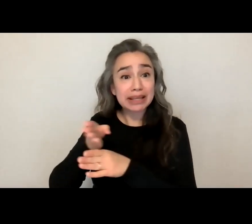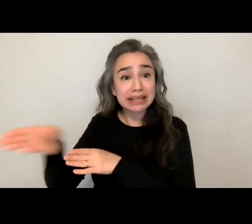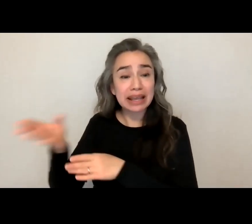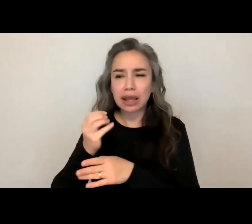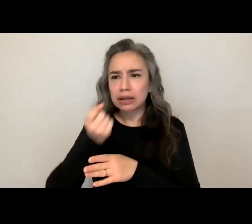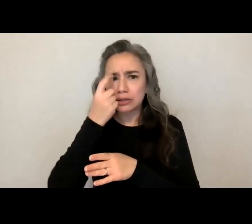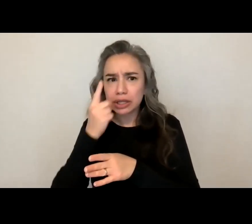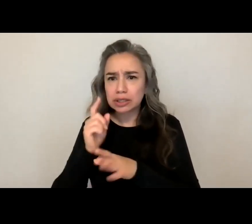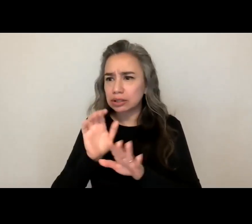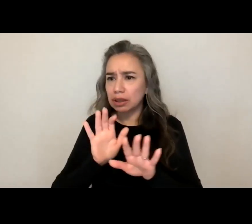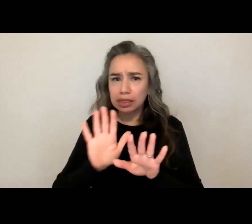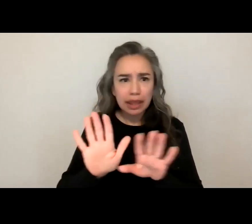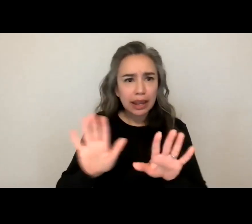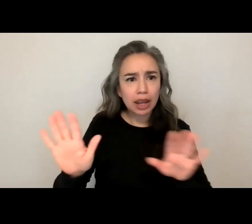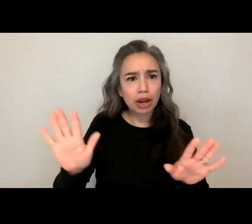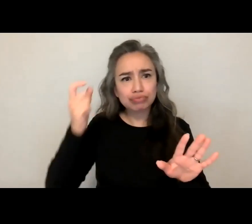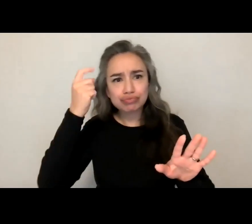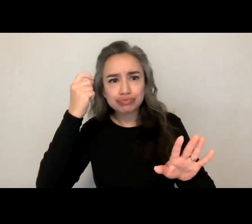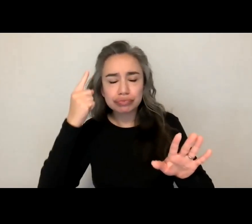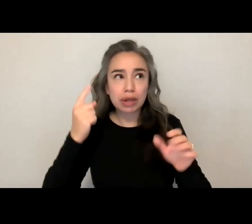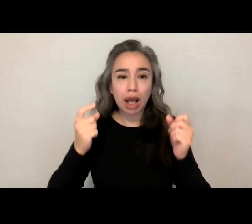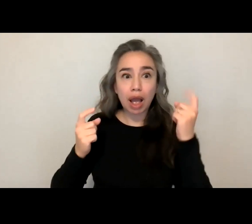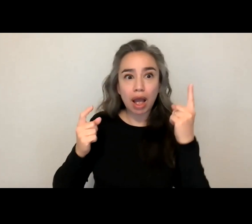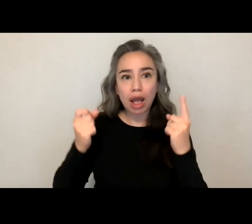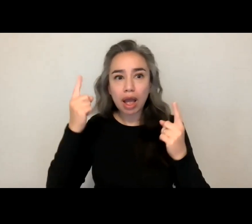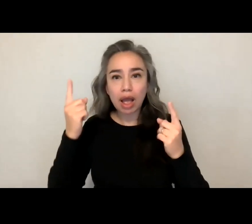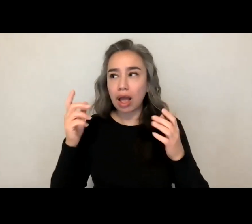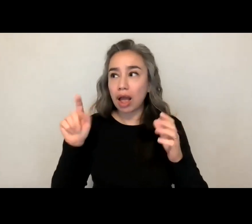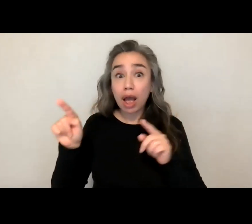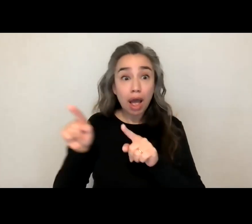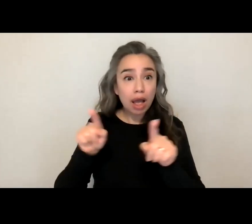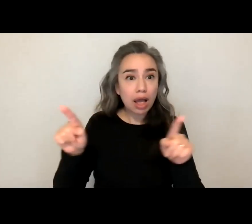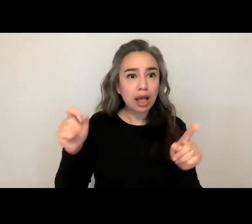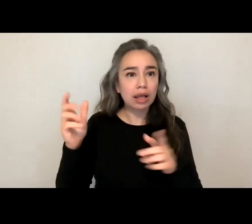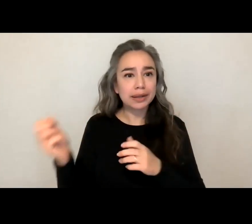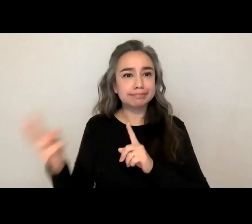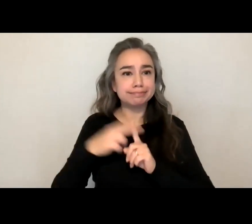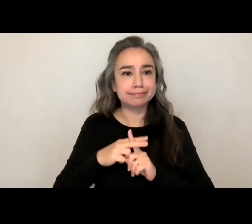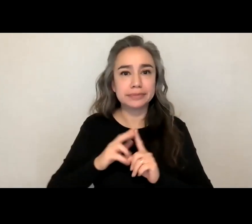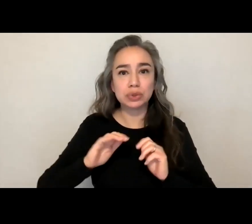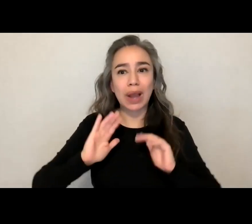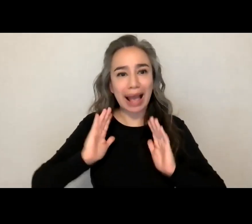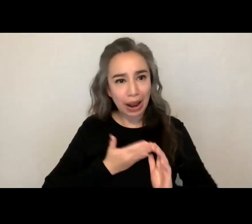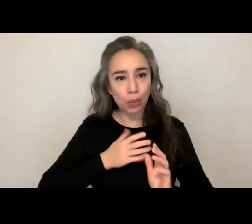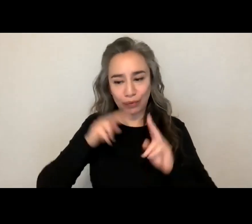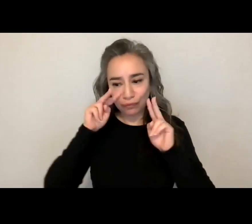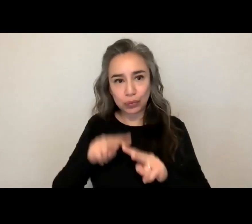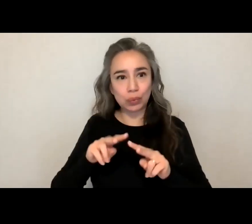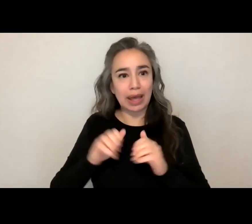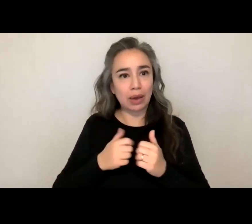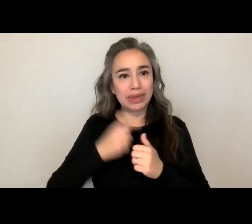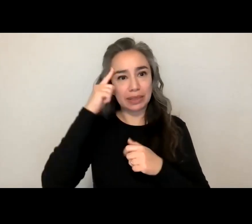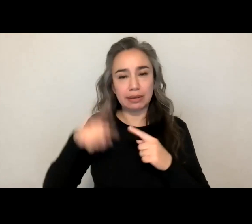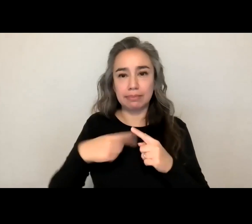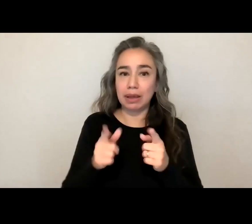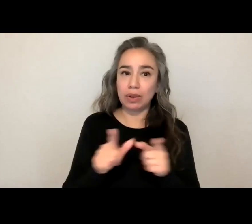their insights, how their insights might be applicable to how we think about language. So again, you know, I